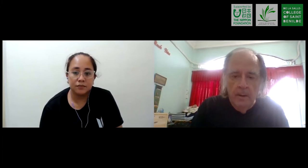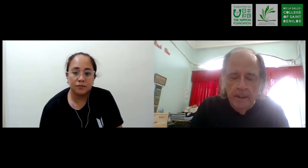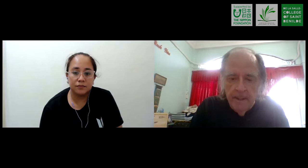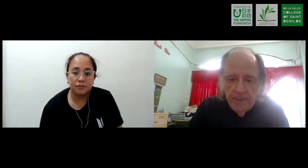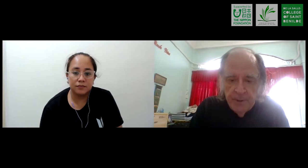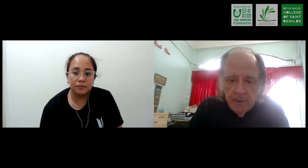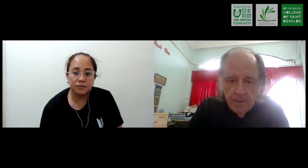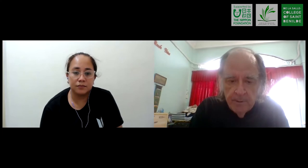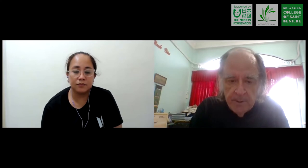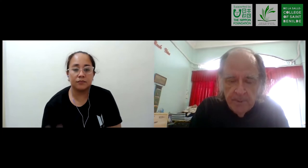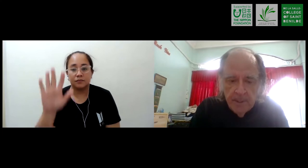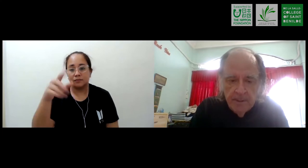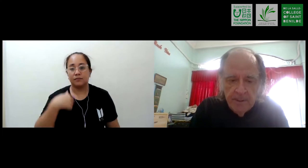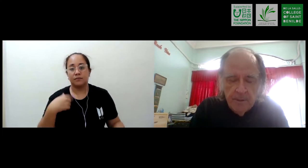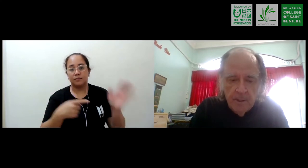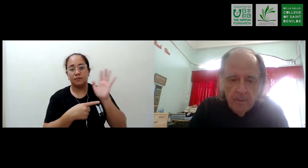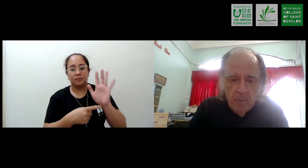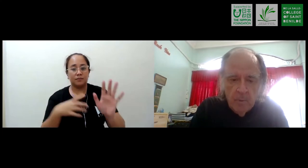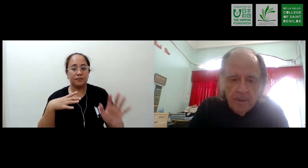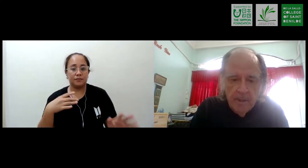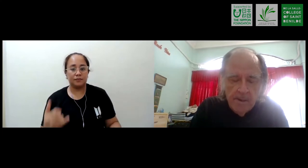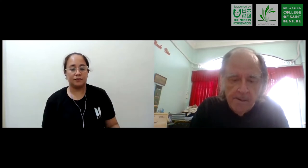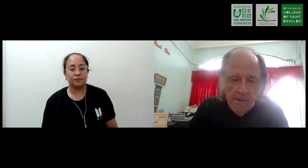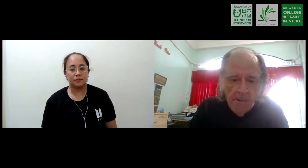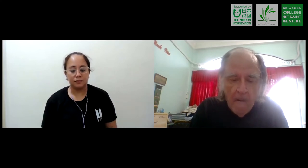Okay, let me show you something I just started working on.